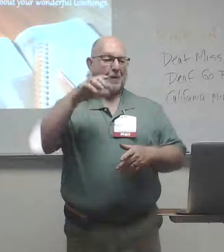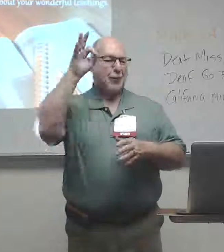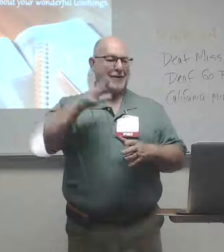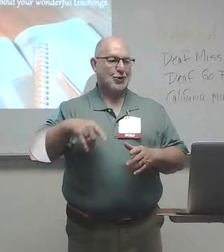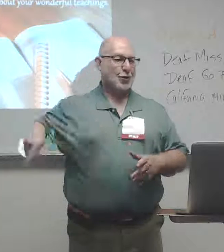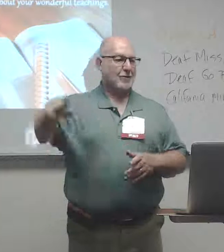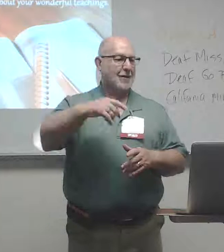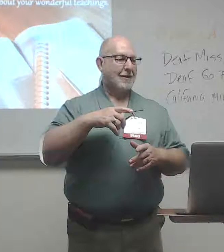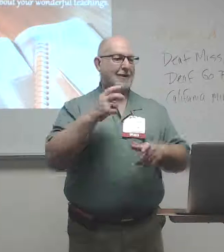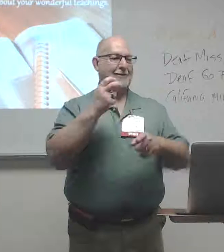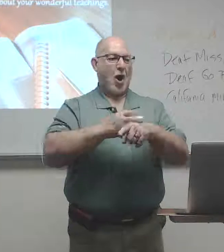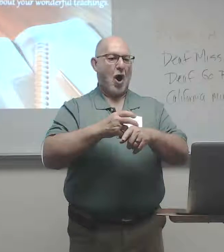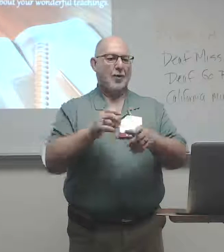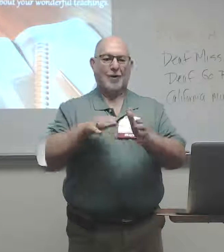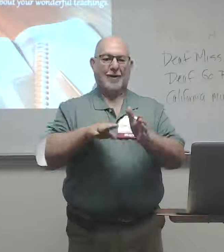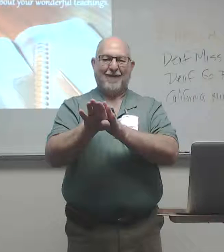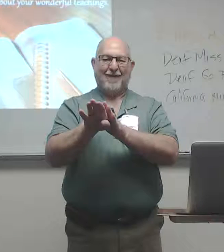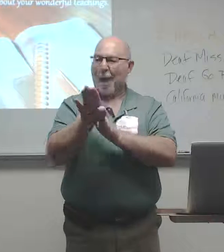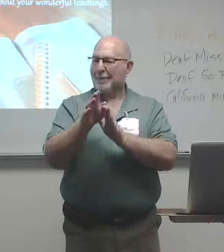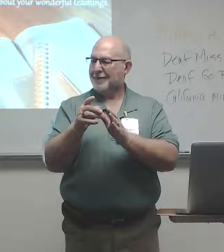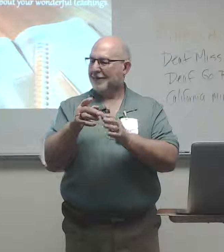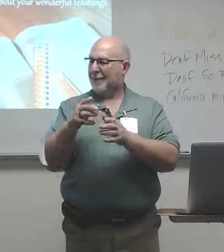the camera. Older preachers,